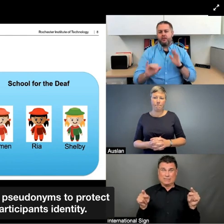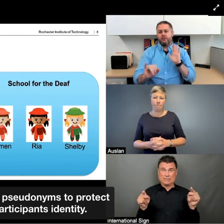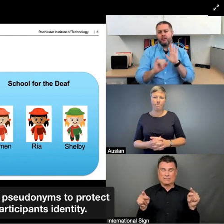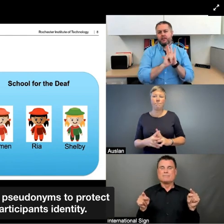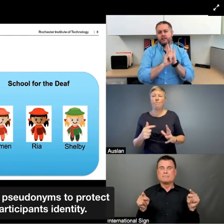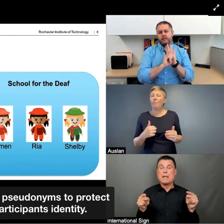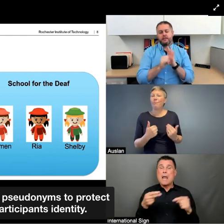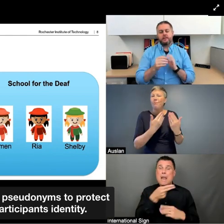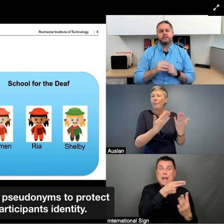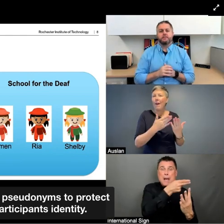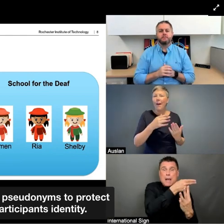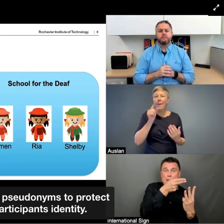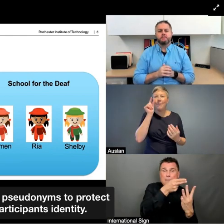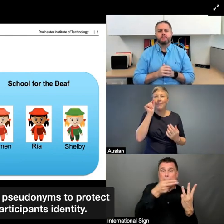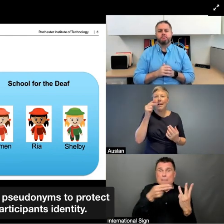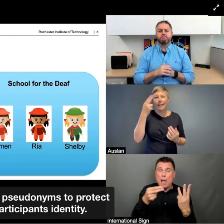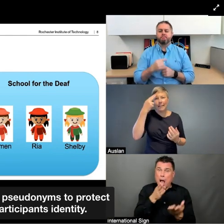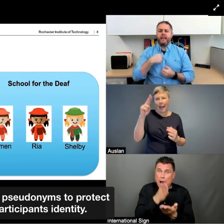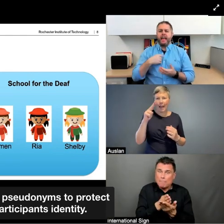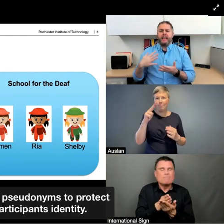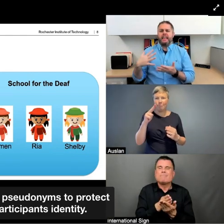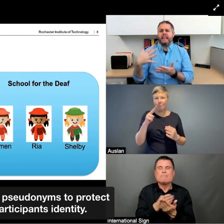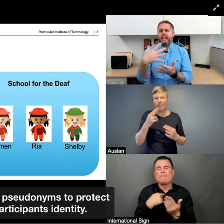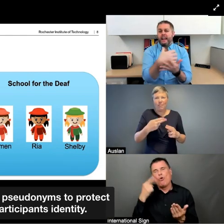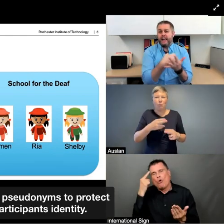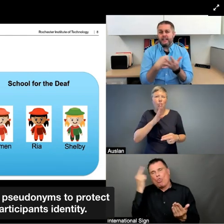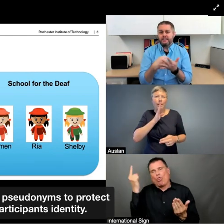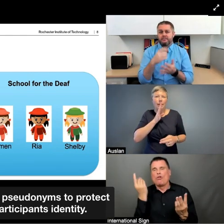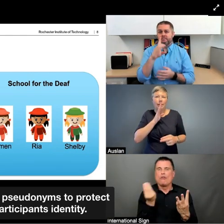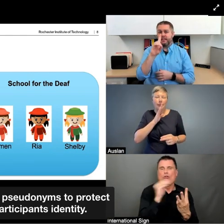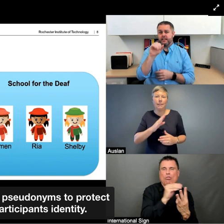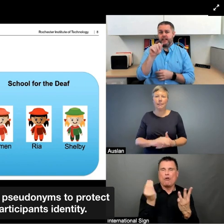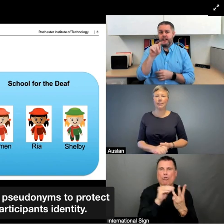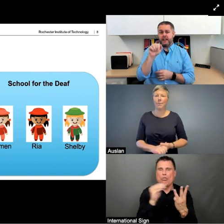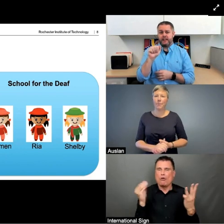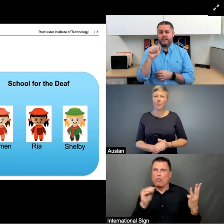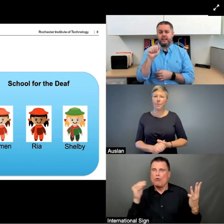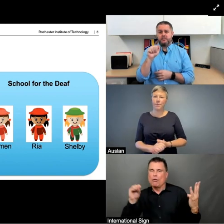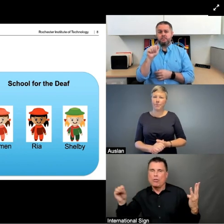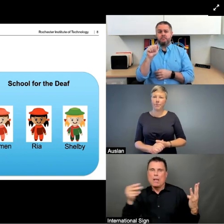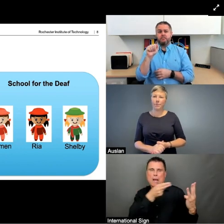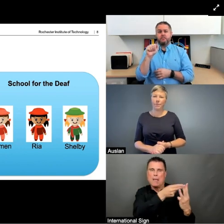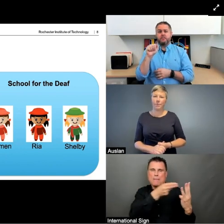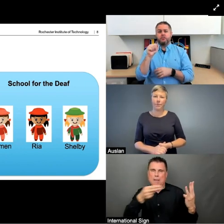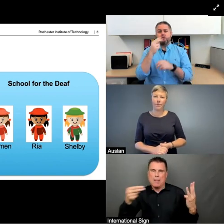I provided pseudonyms to protect the participant's identity.